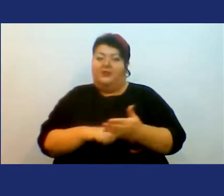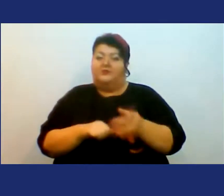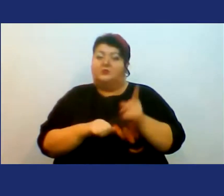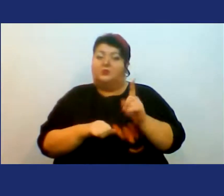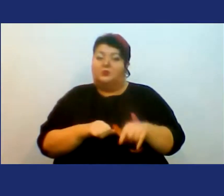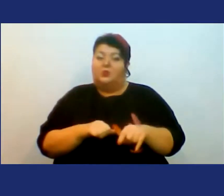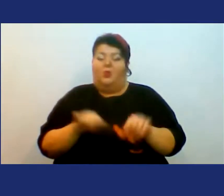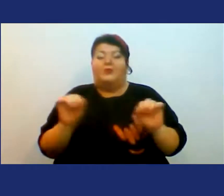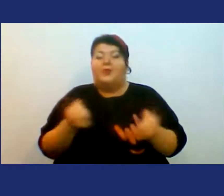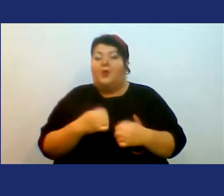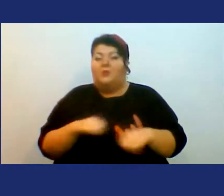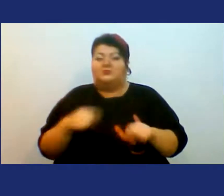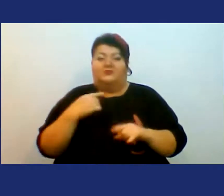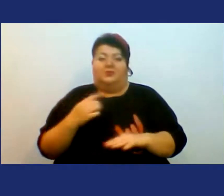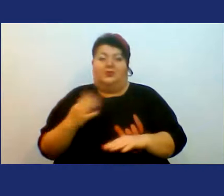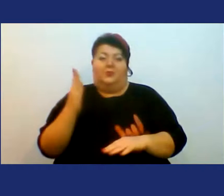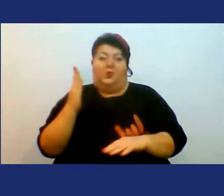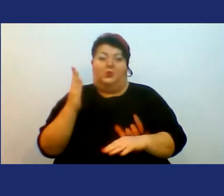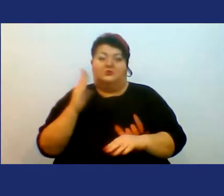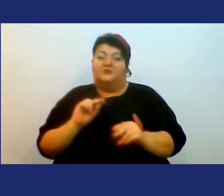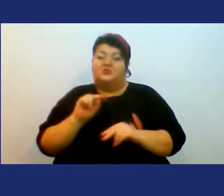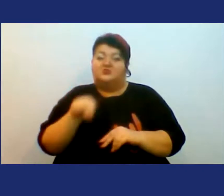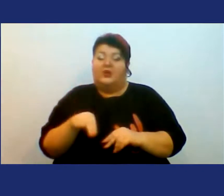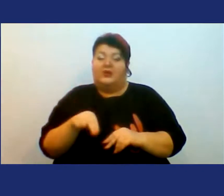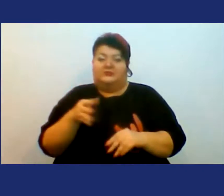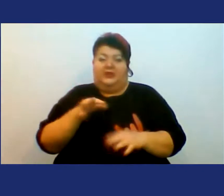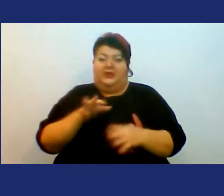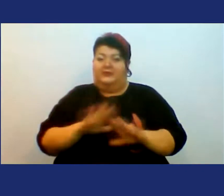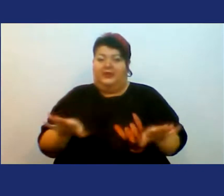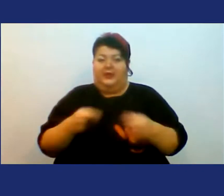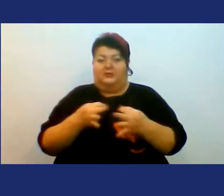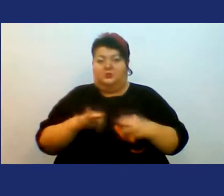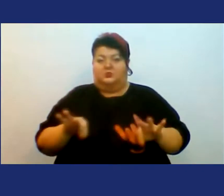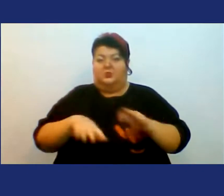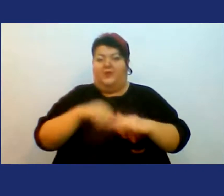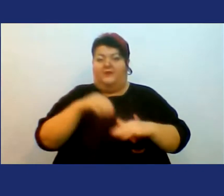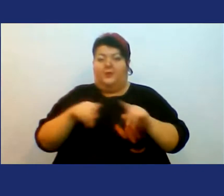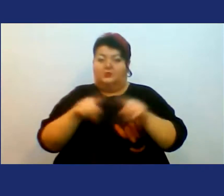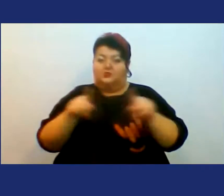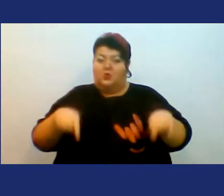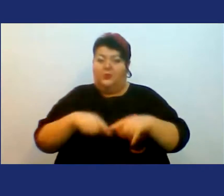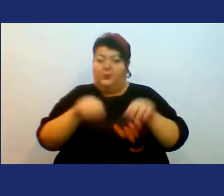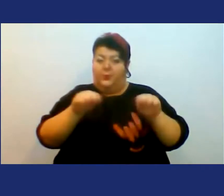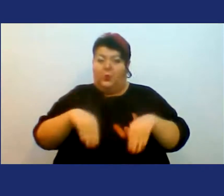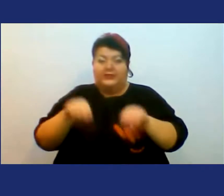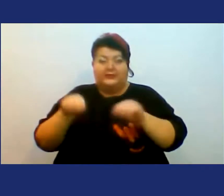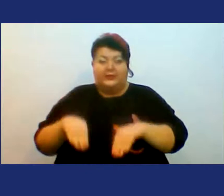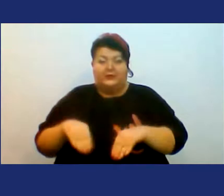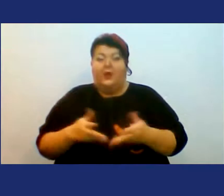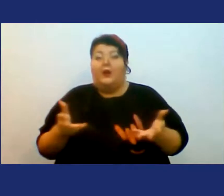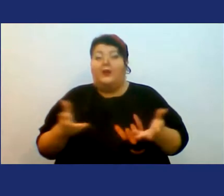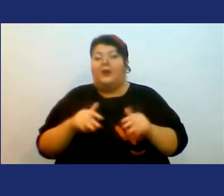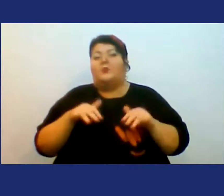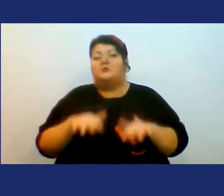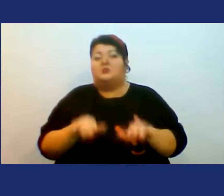visual disabilities, and I know that some people are drawing up a